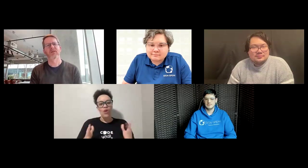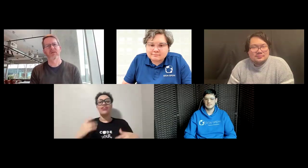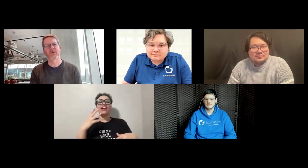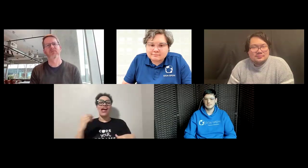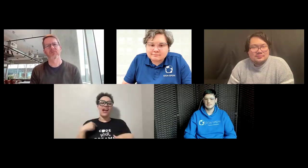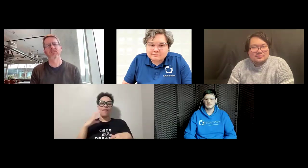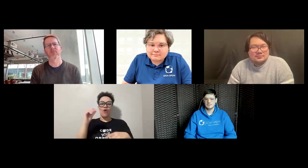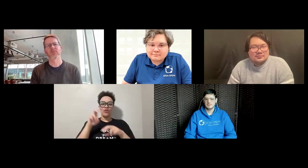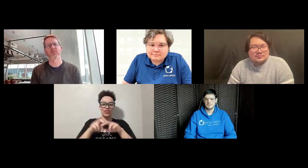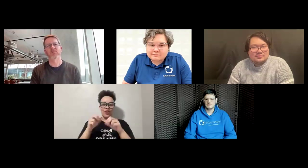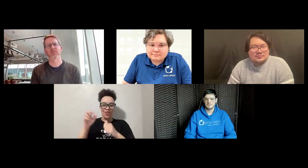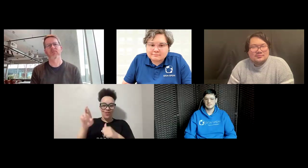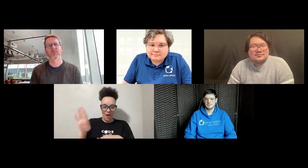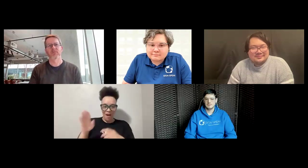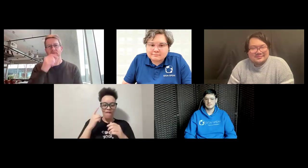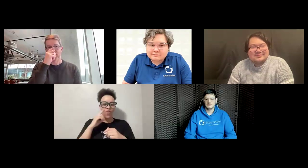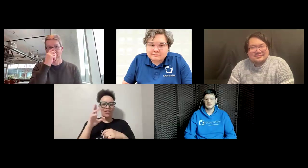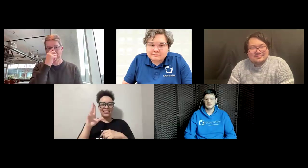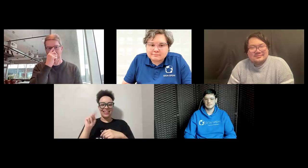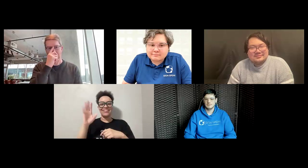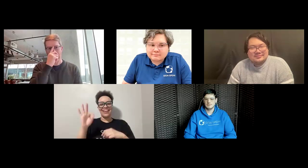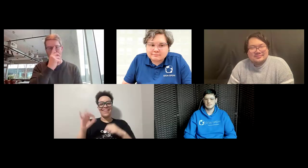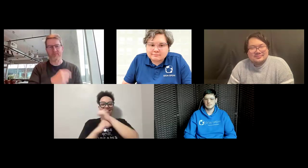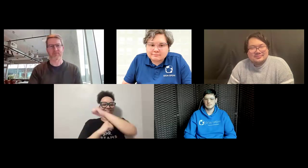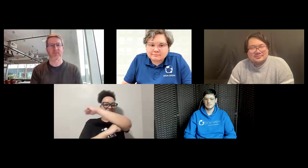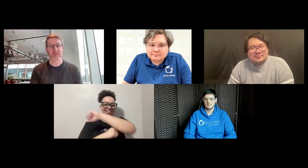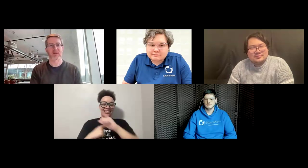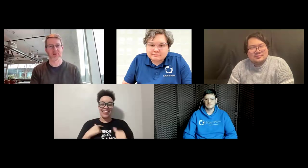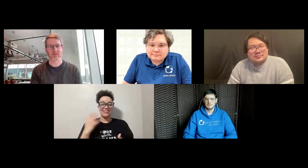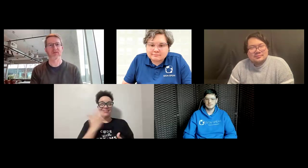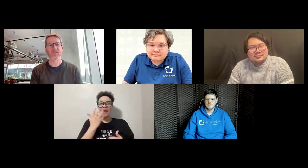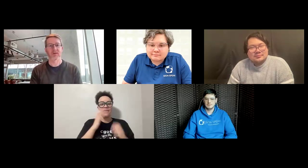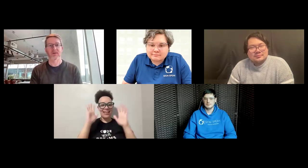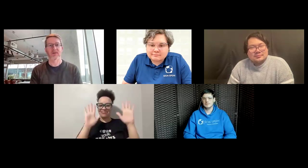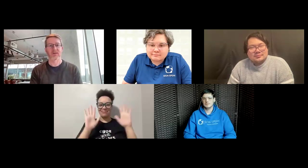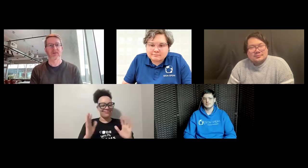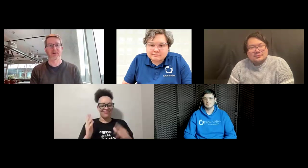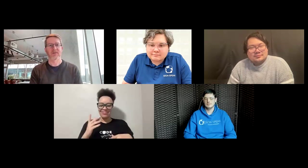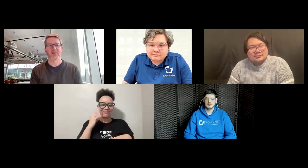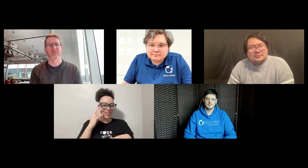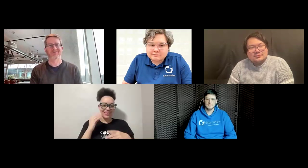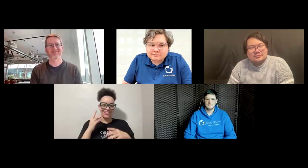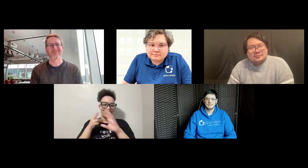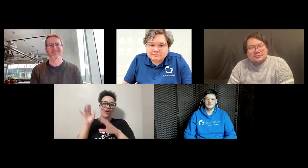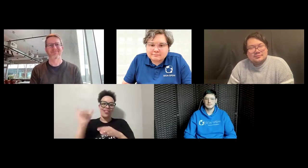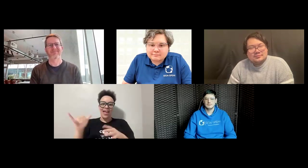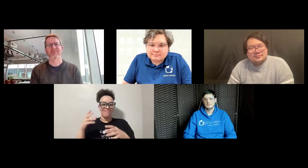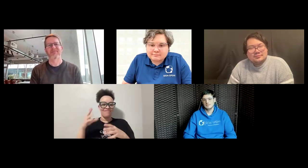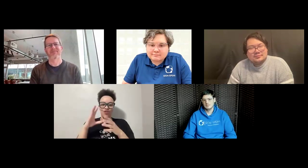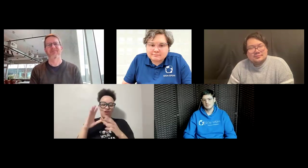I'm a full stack developer and co-chair with Rob, as you mentioned, for CNCF Foundation. It's been amazing experience so